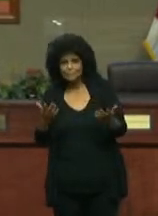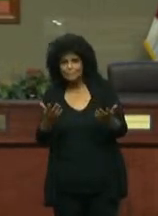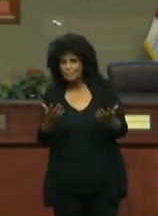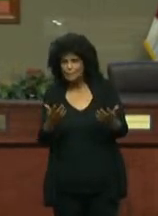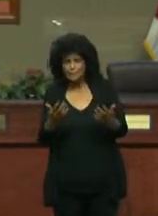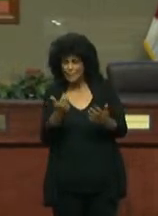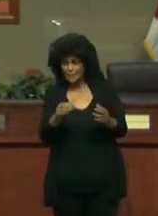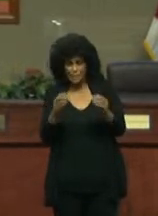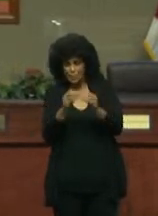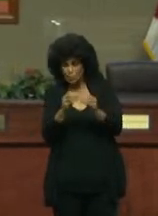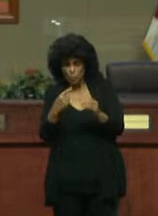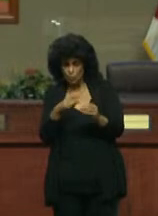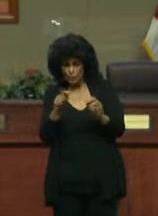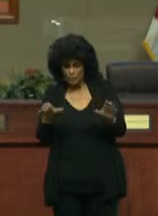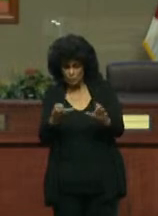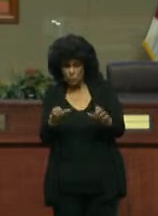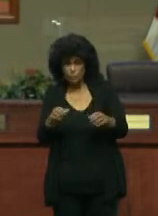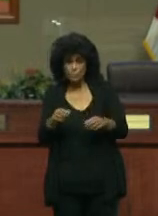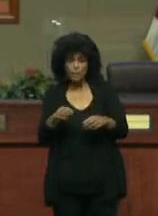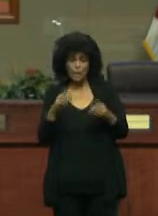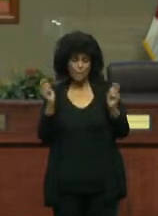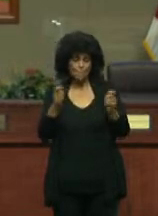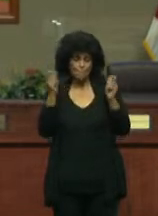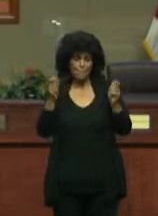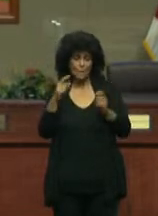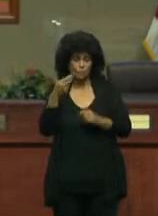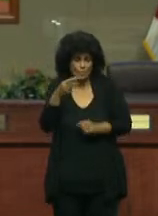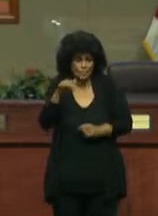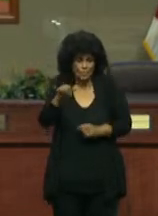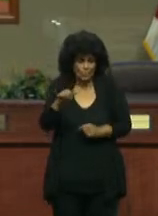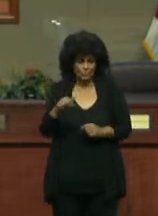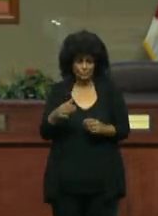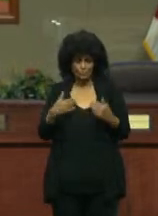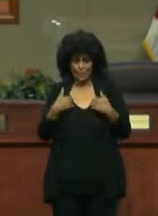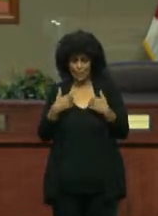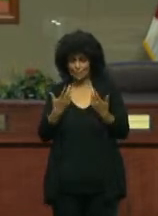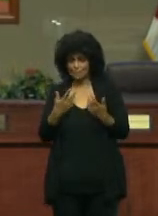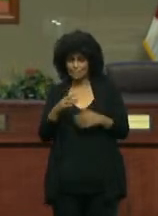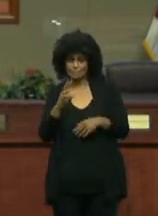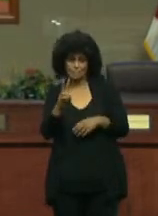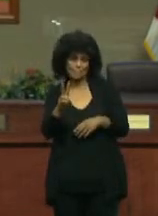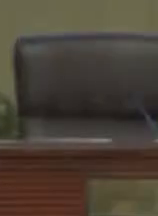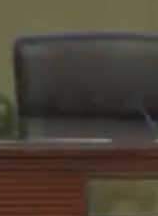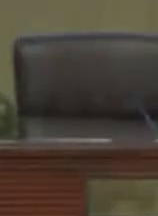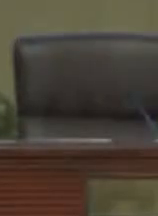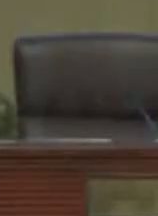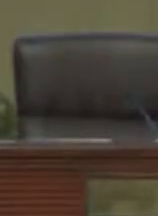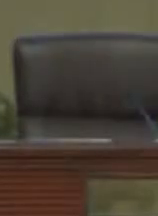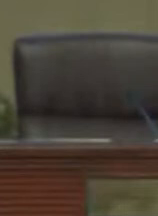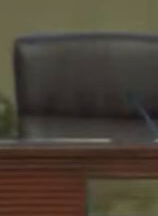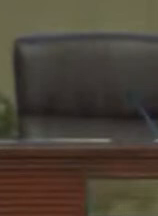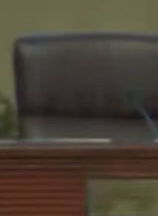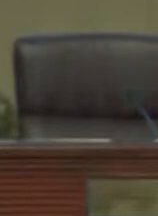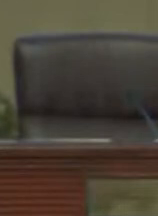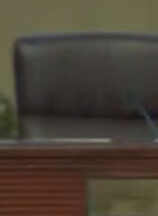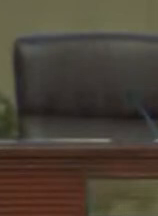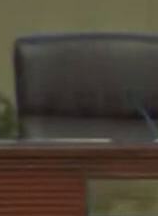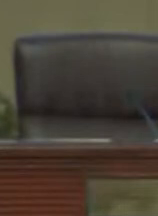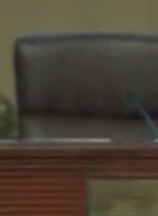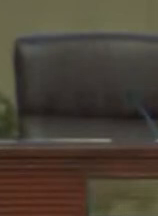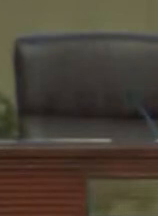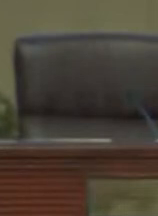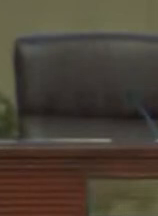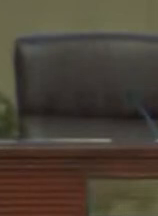had, 600 over the weekend, but each one of those have the ability to do 1,000 a day, right? Yes, and keep in mind this